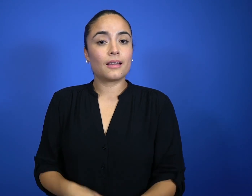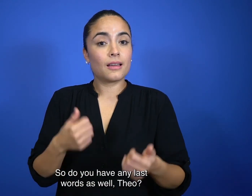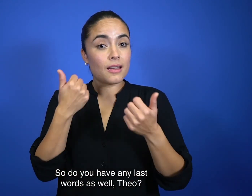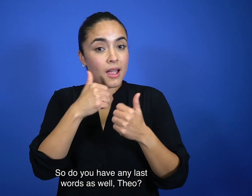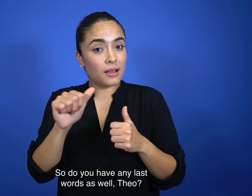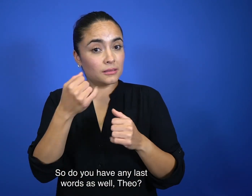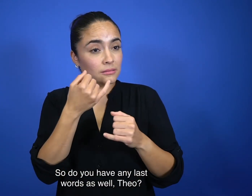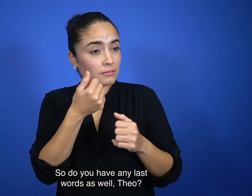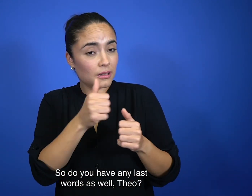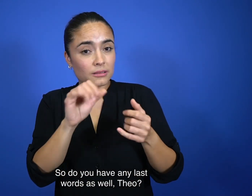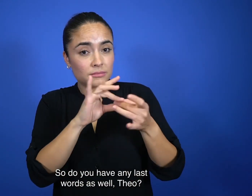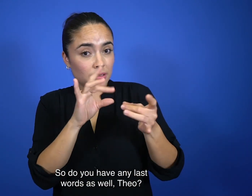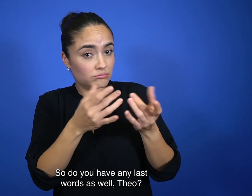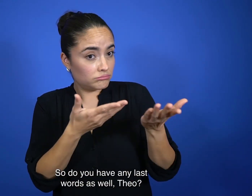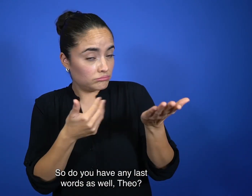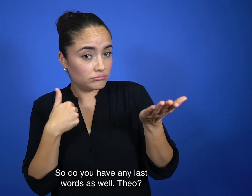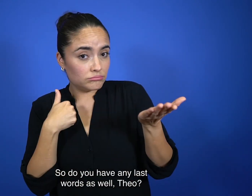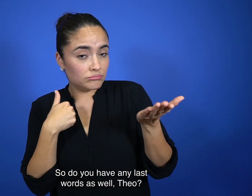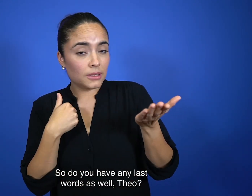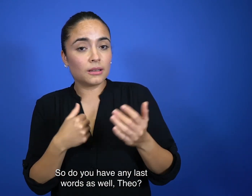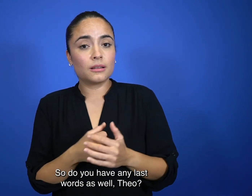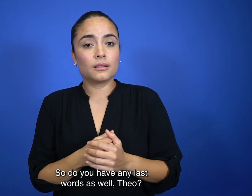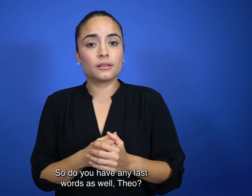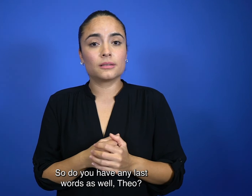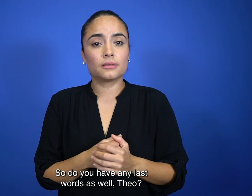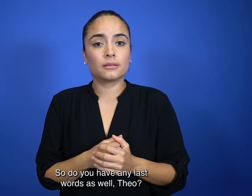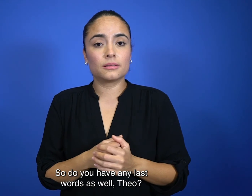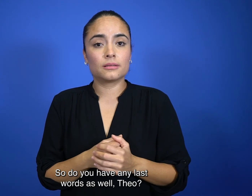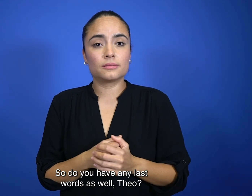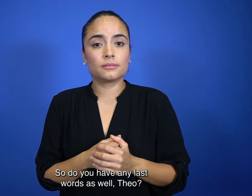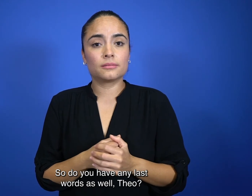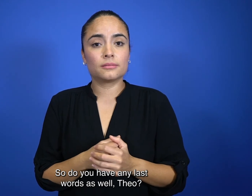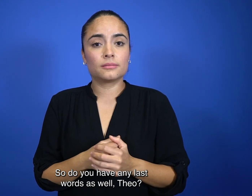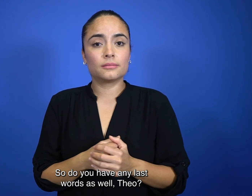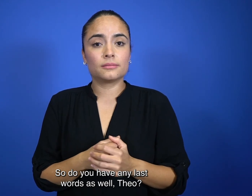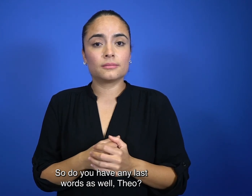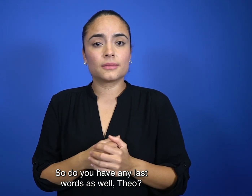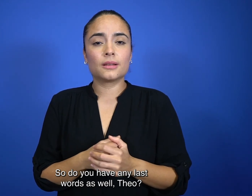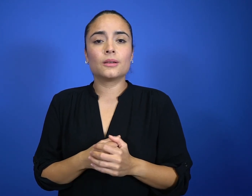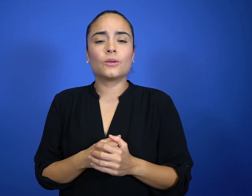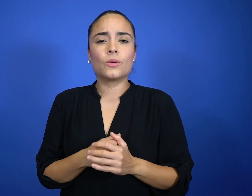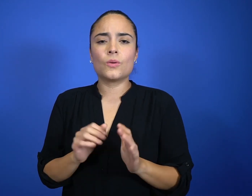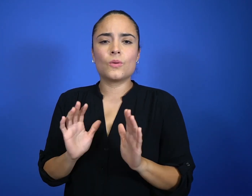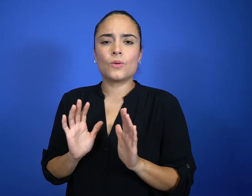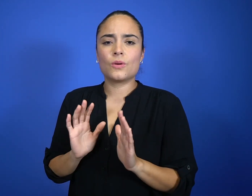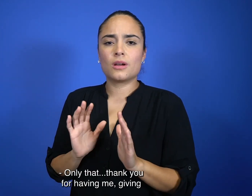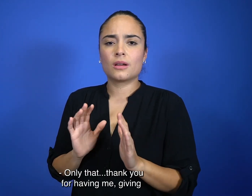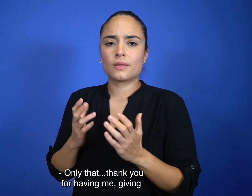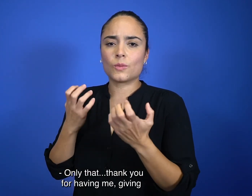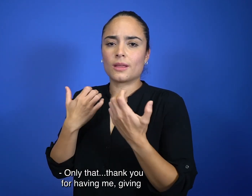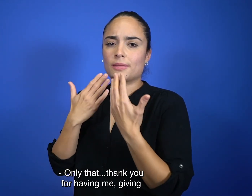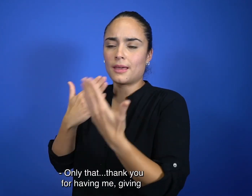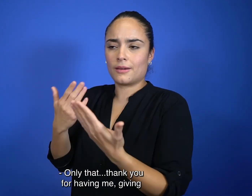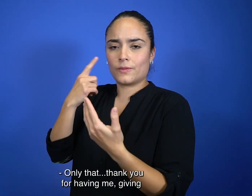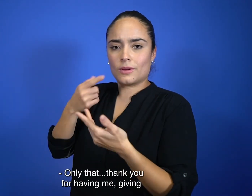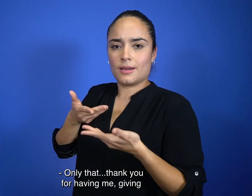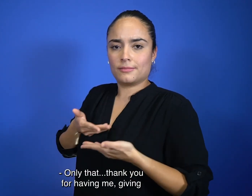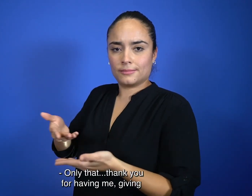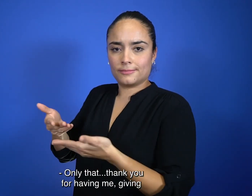So do you have any last words as well, Theo? Not only that, thank you